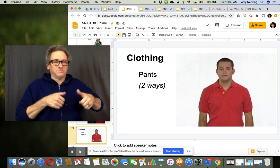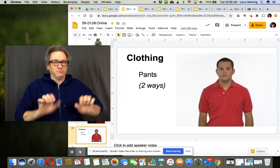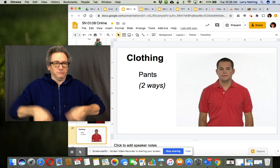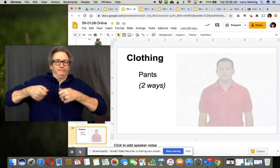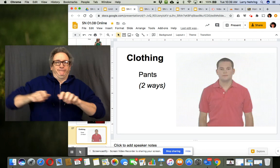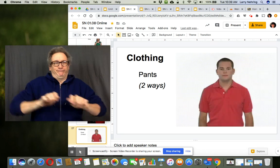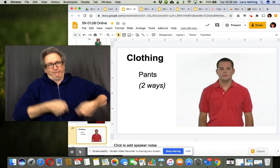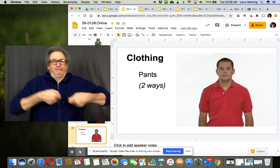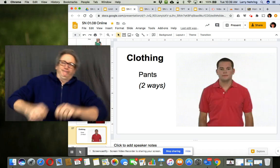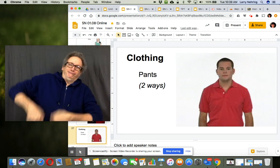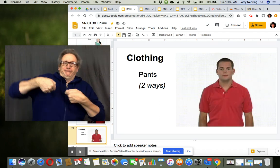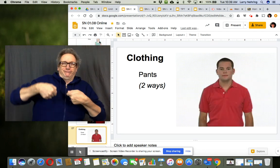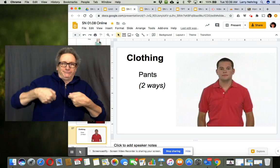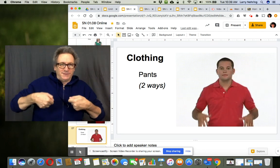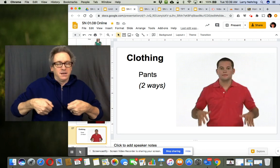pants.